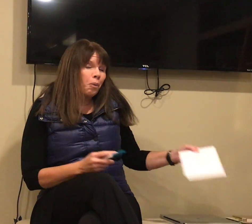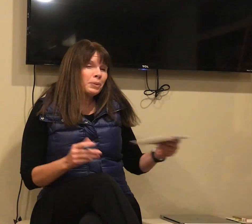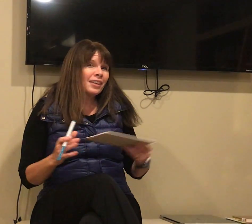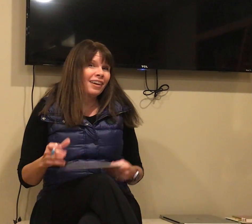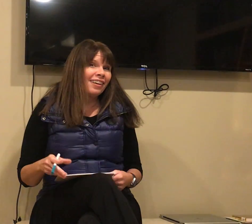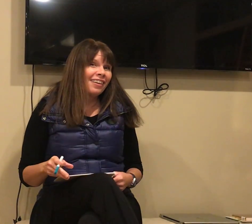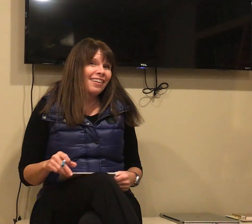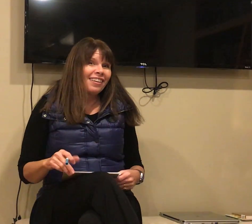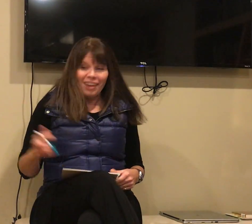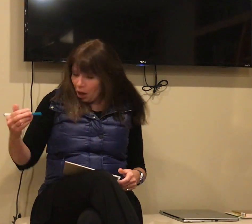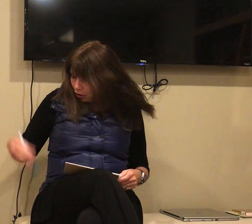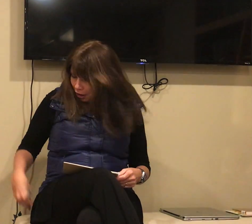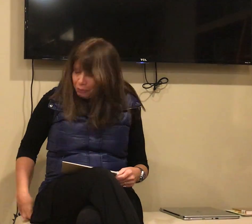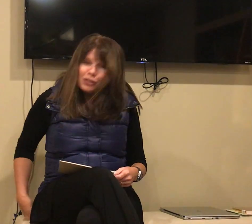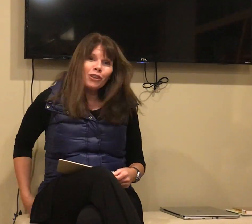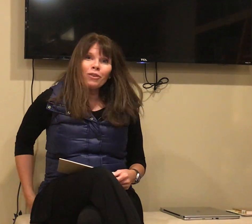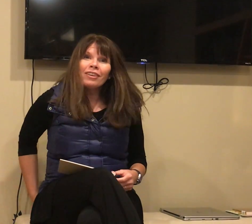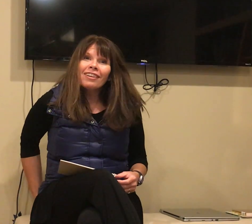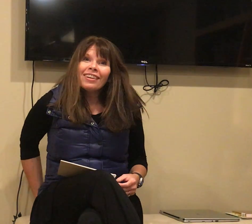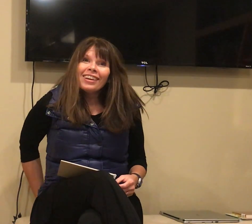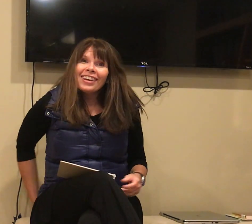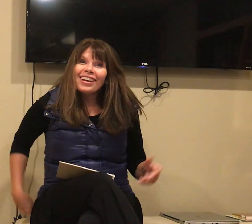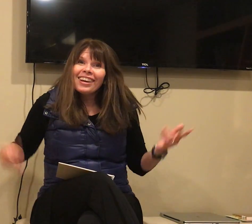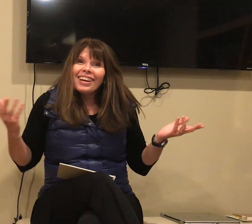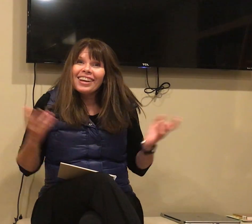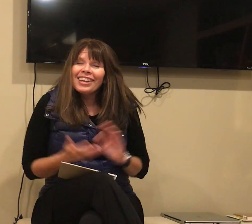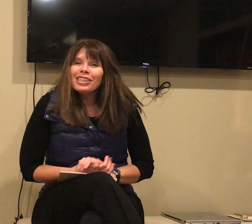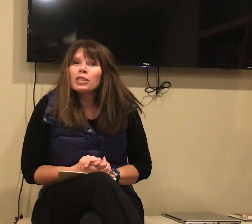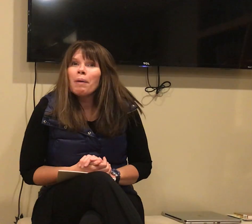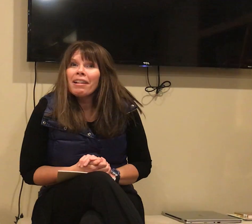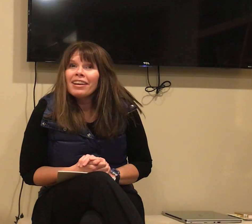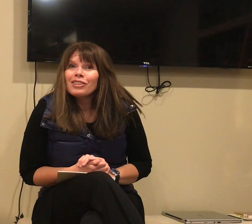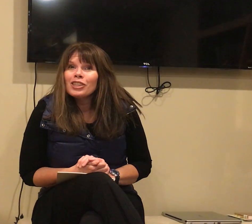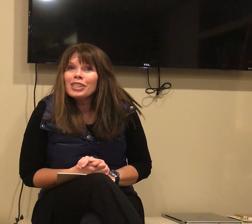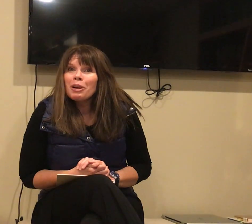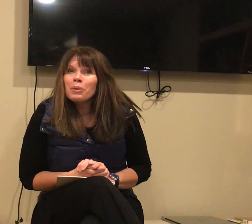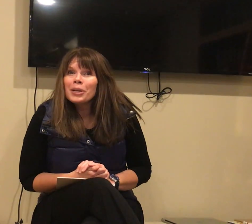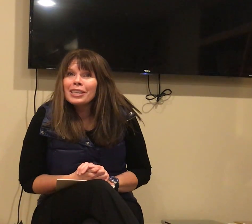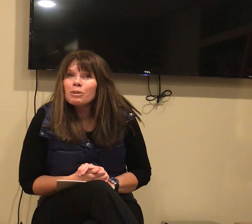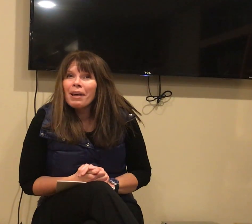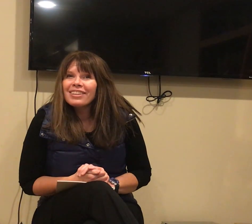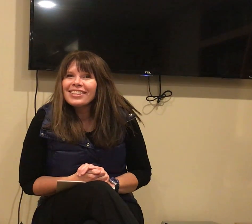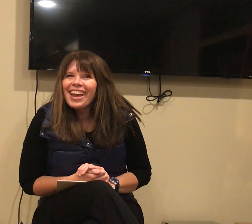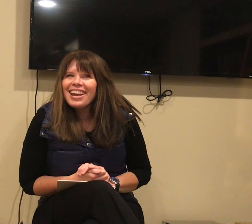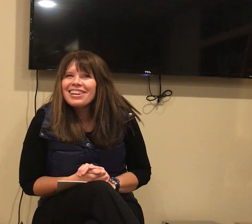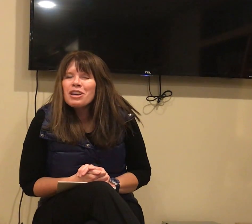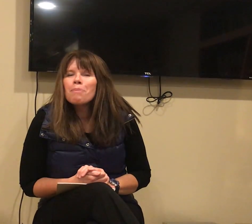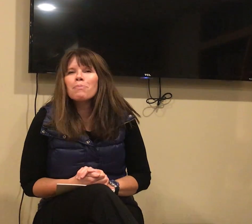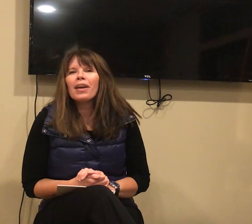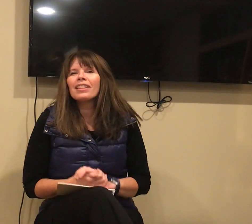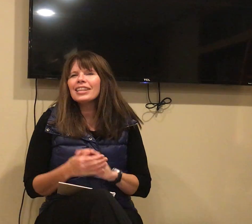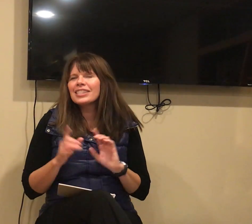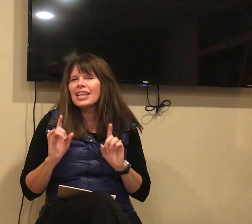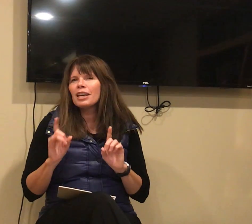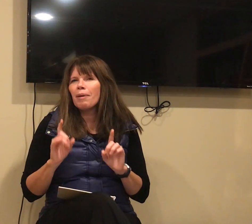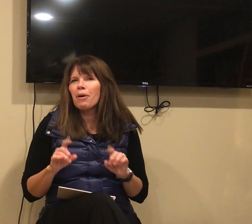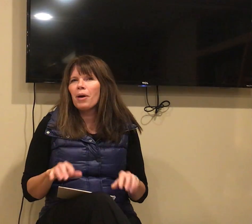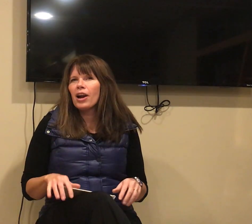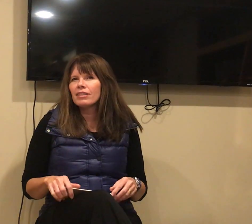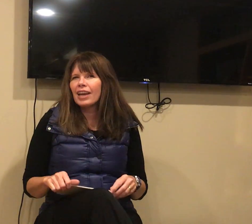Hopes, all you have to do is spell it just like we're going to spell it today. But let's think about our letters